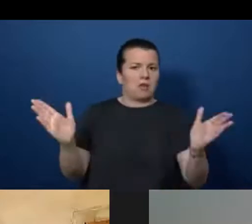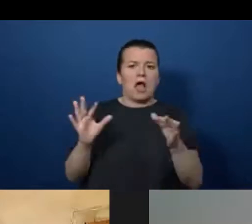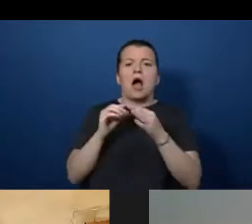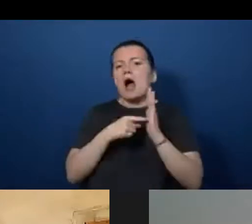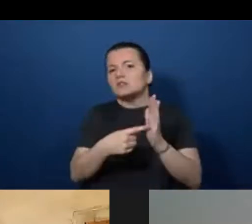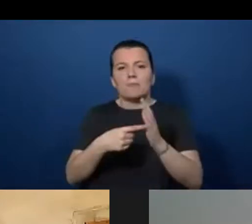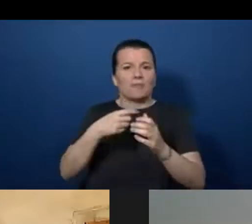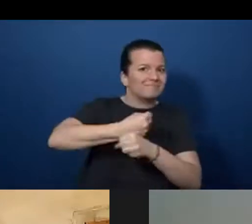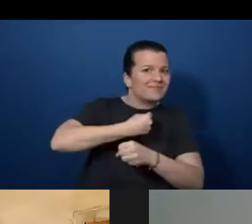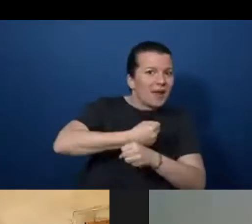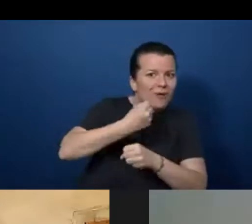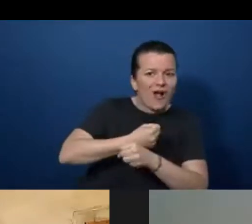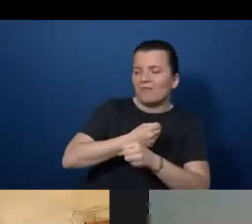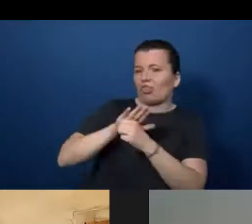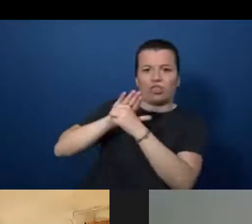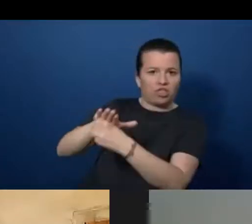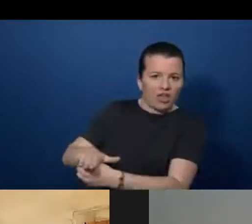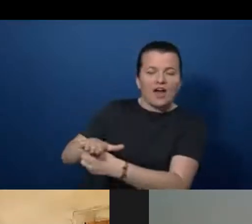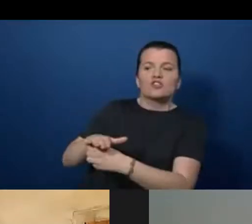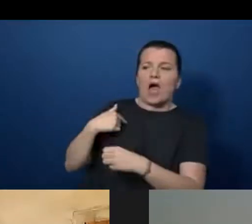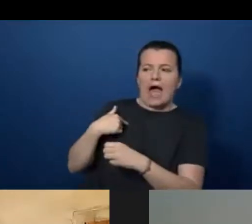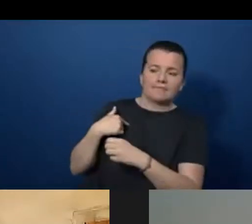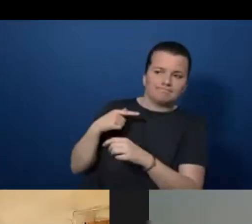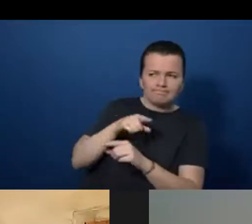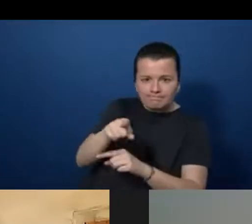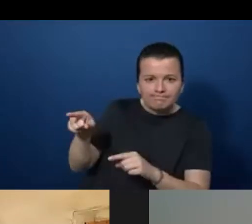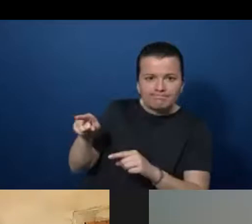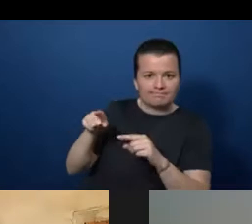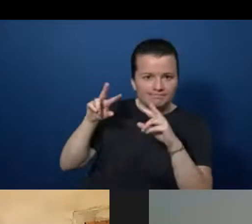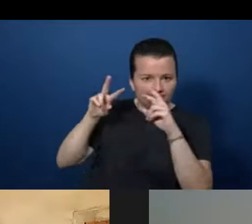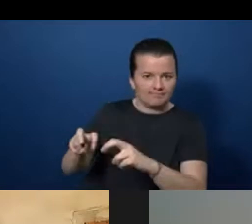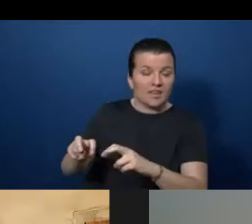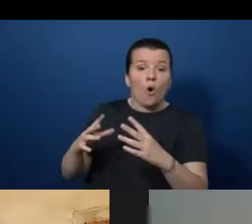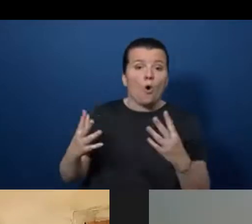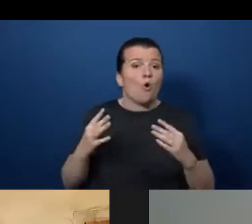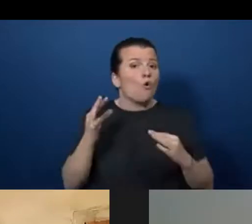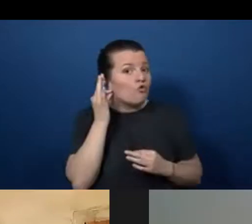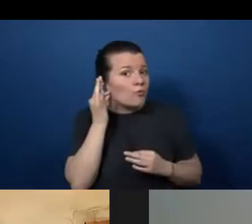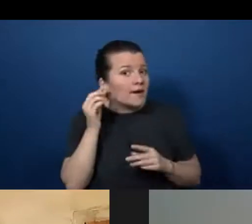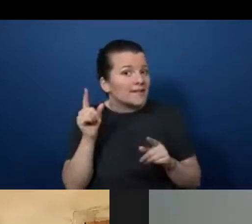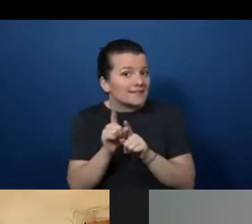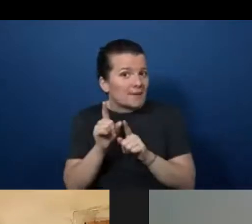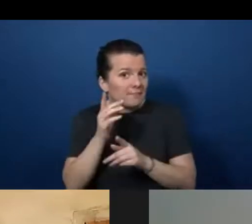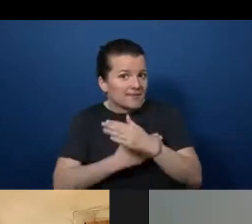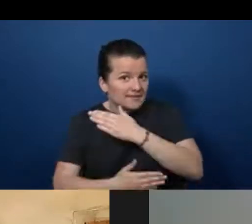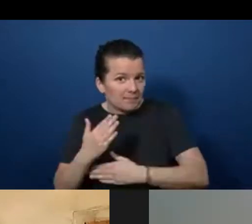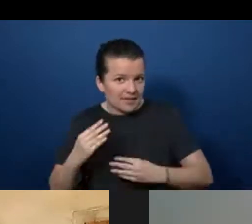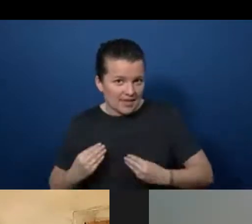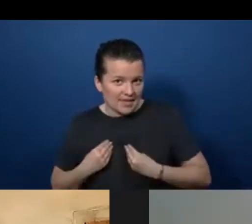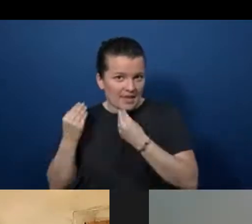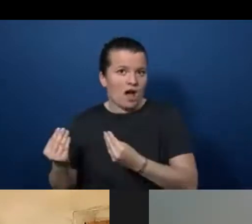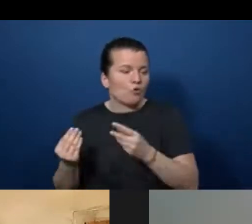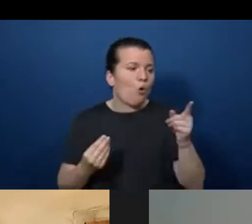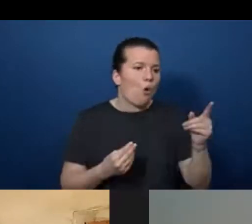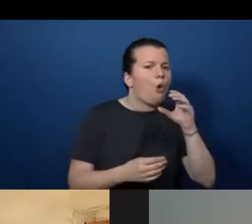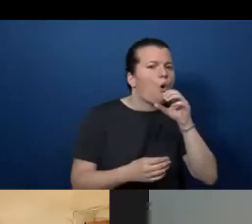employment settings, but also research with young women and older women with disability around sexual and reproductive